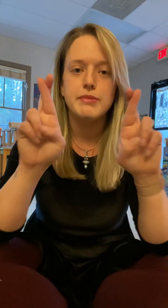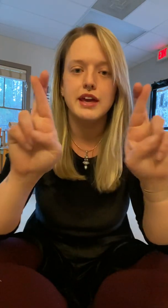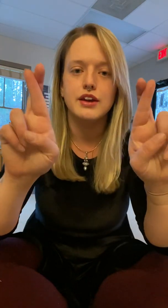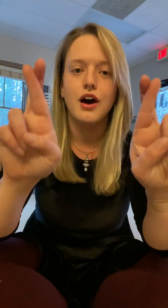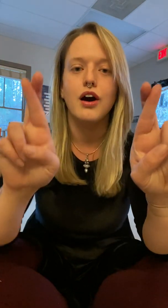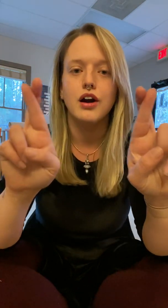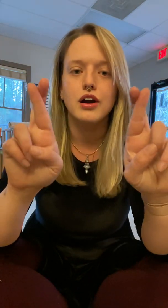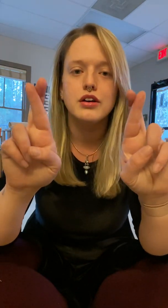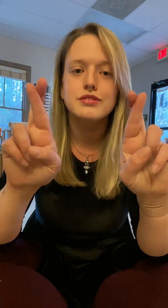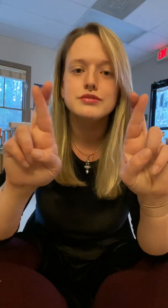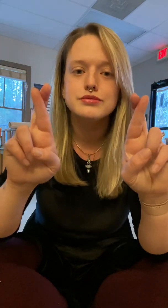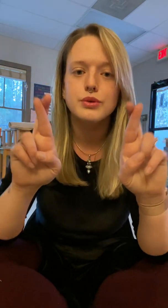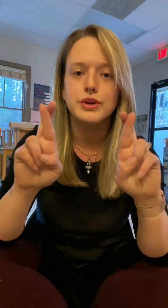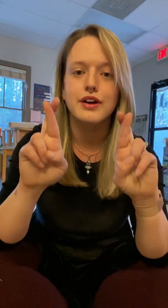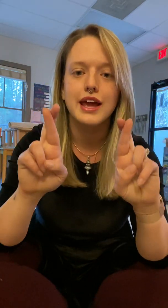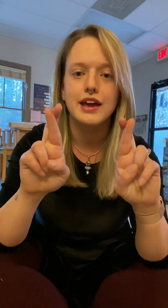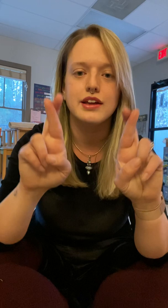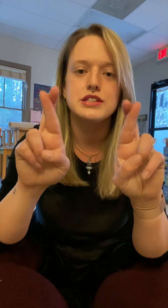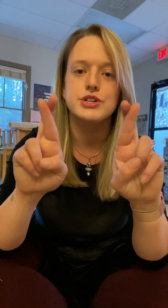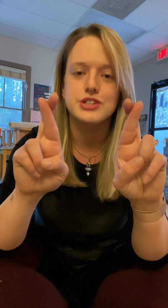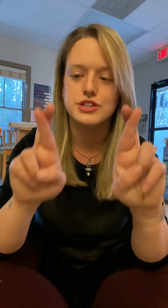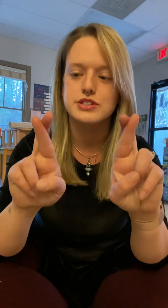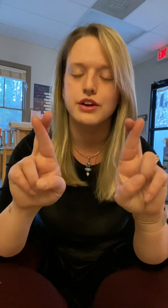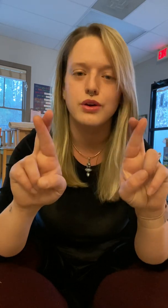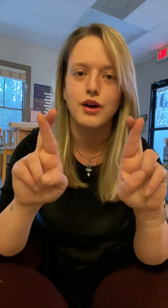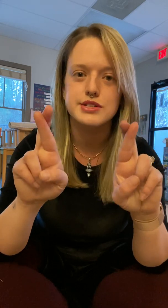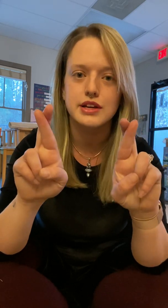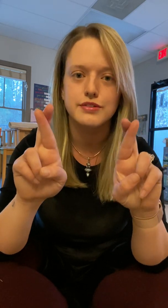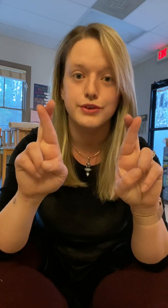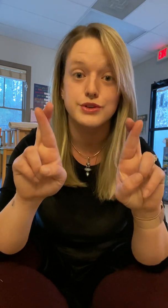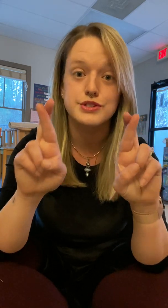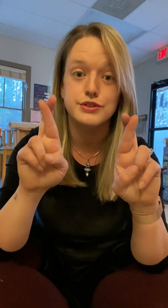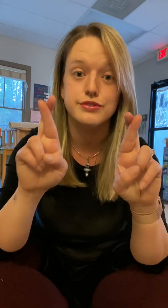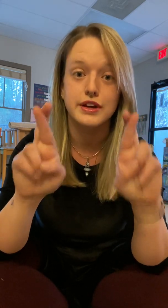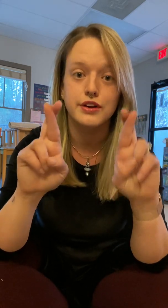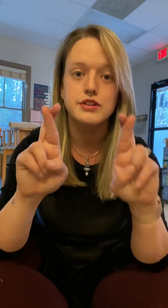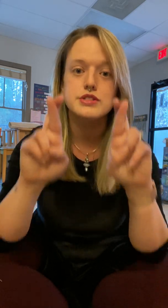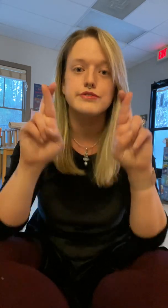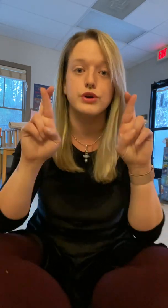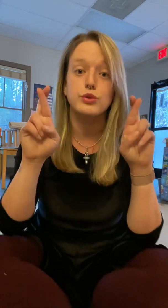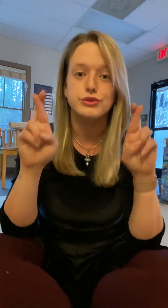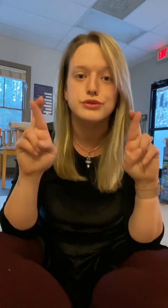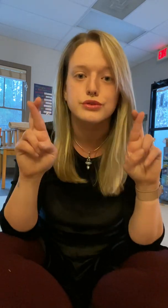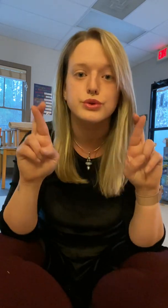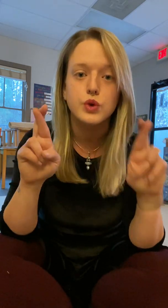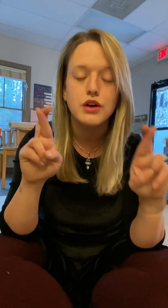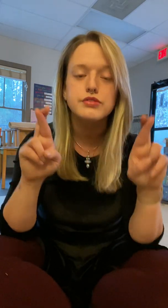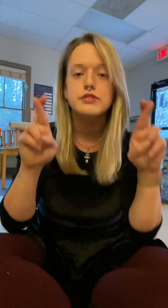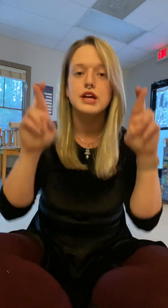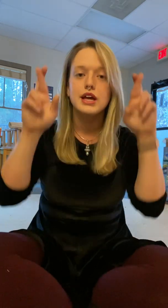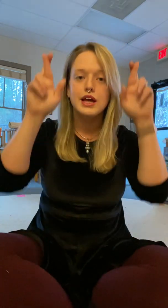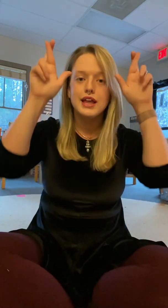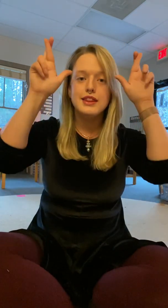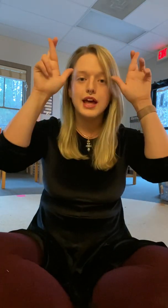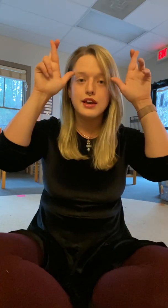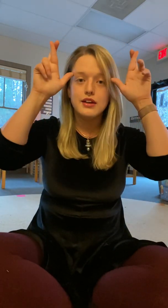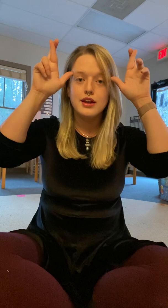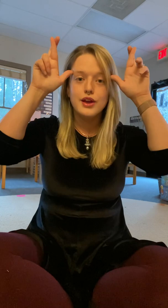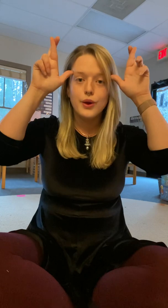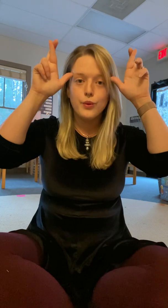an R with our hands, which just looks like crossing the first two fingers for Rudolph. Then we